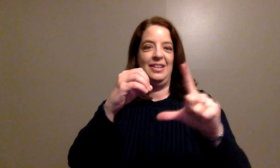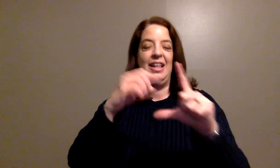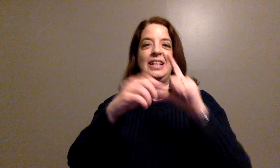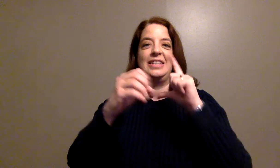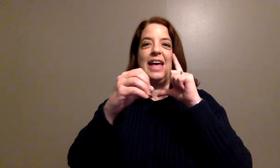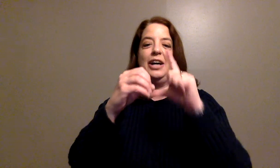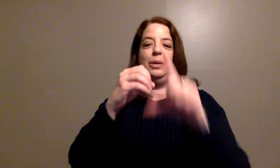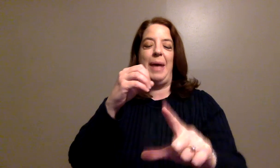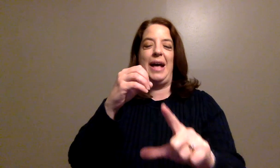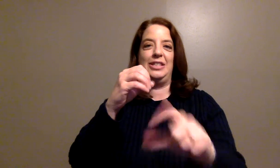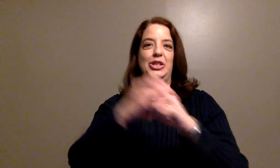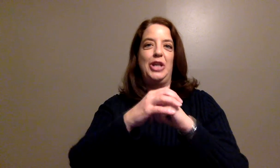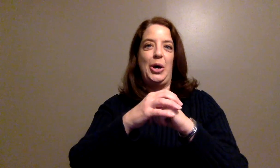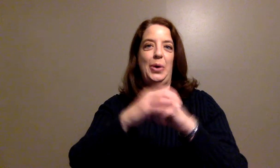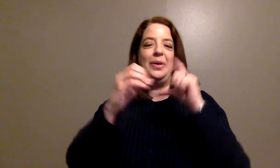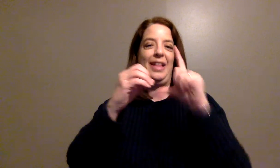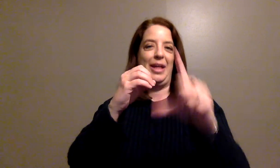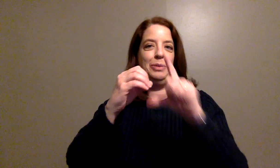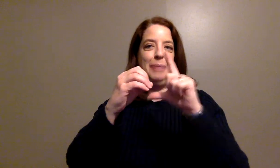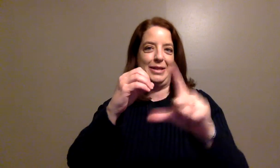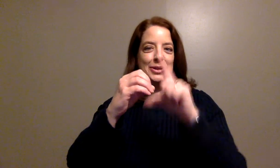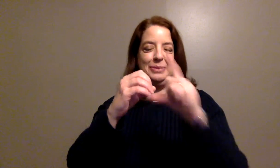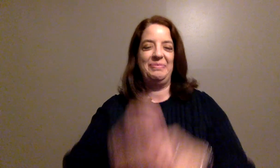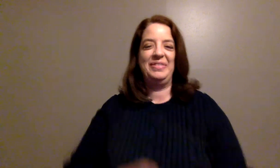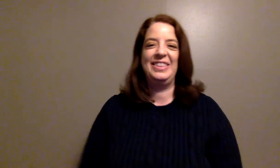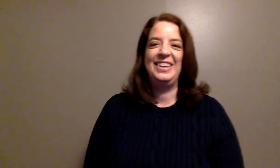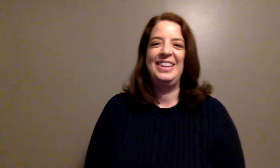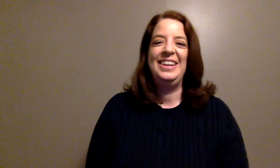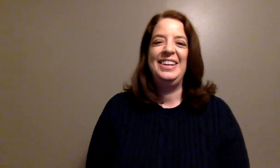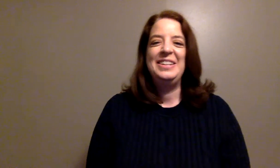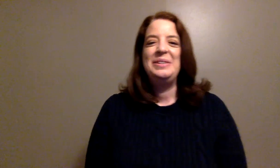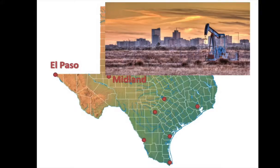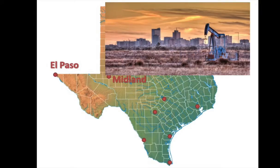Because the L passes the O. El Paso.